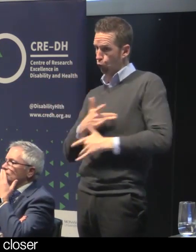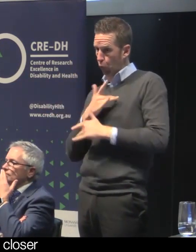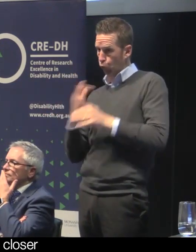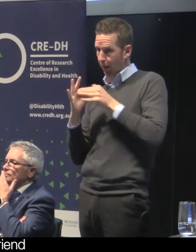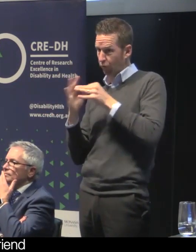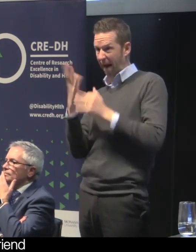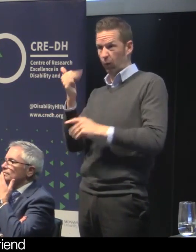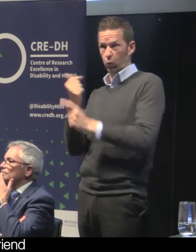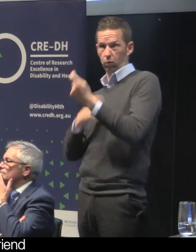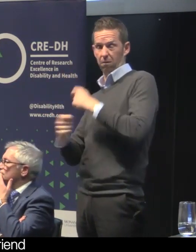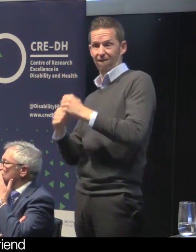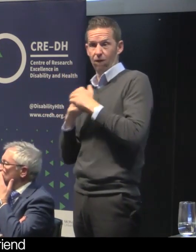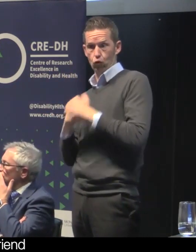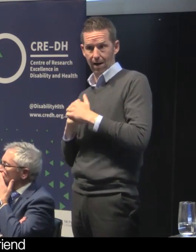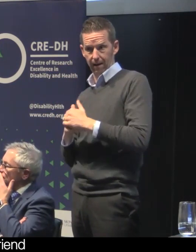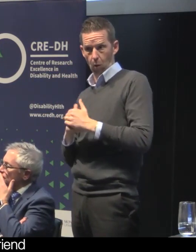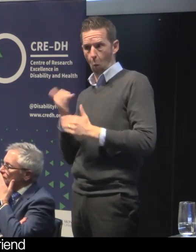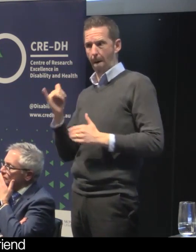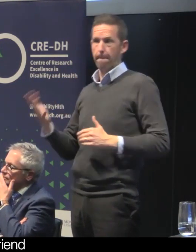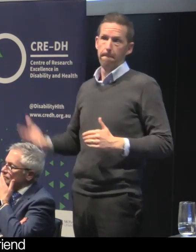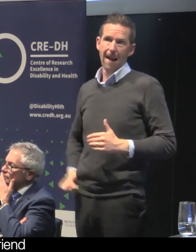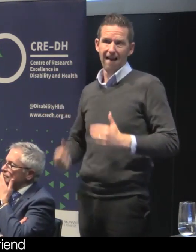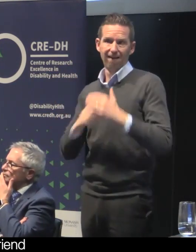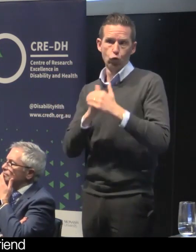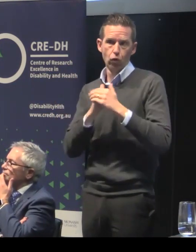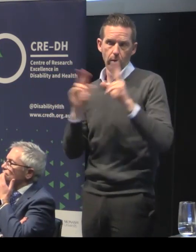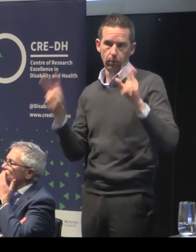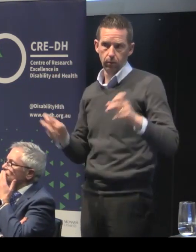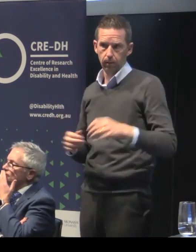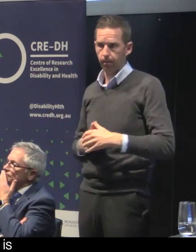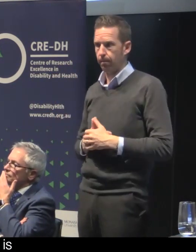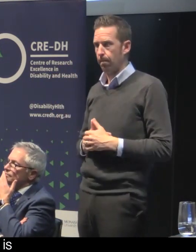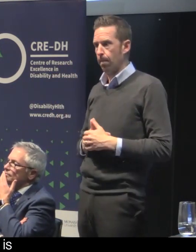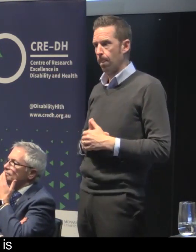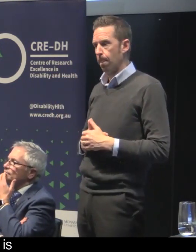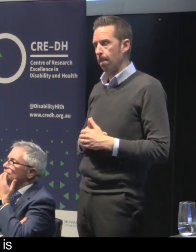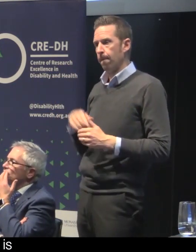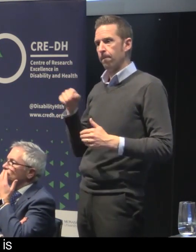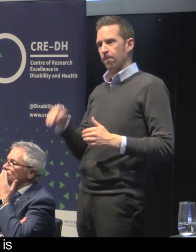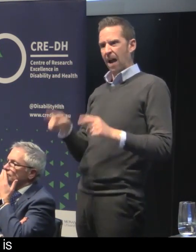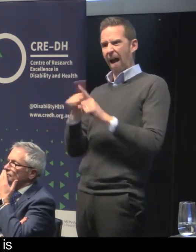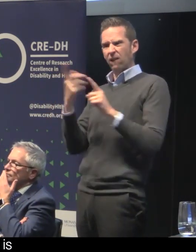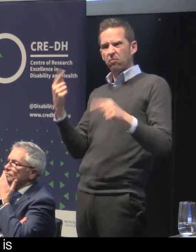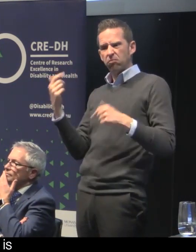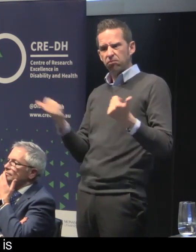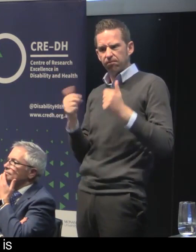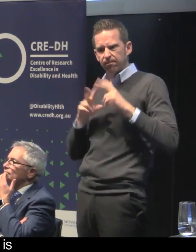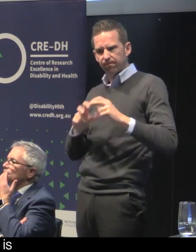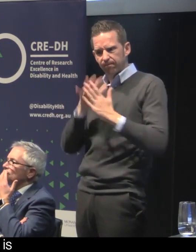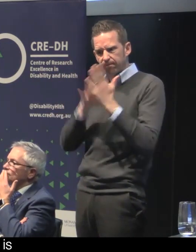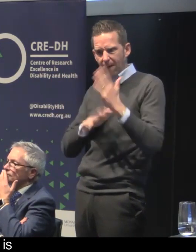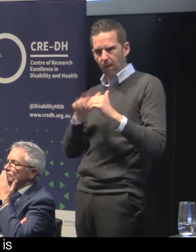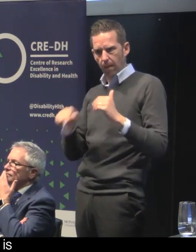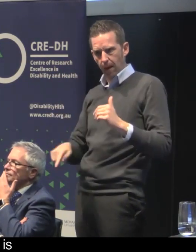about being a friend or a paid friend, and there's a literature on that. Usually there